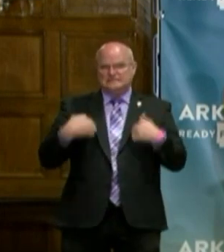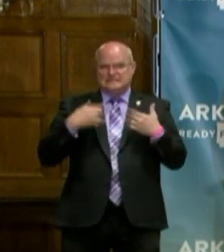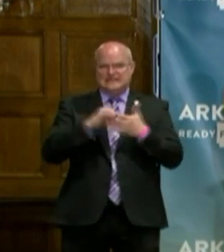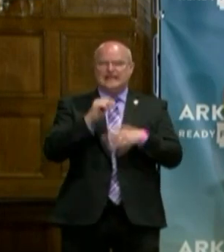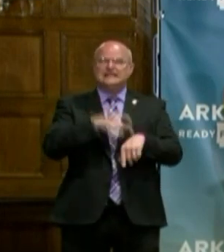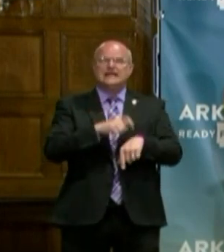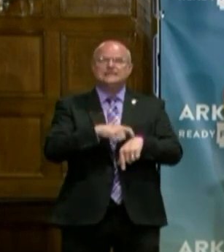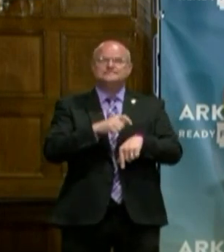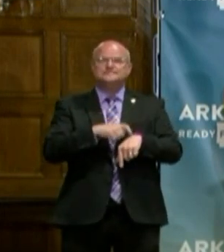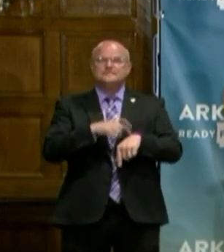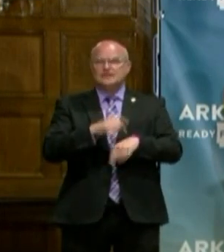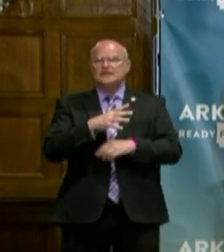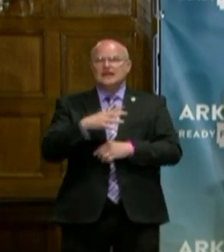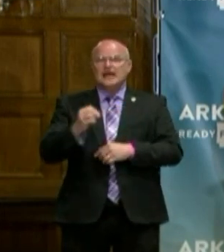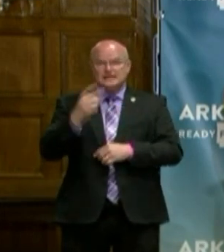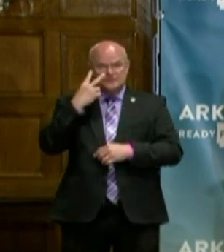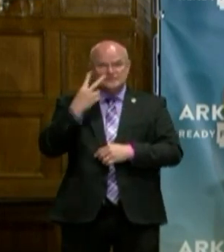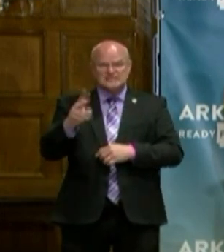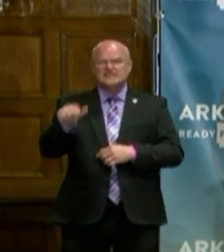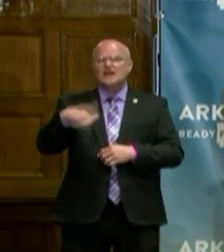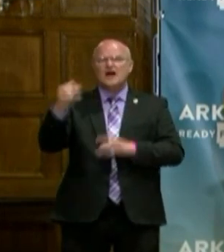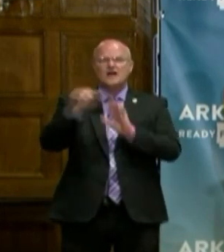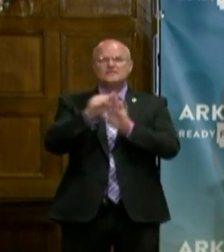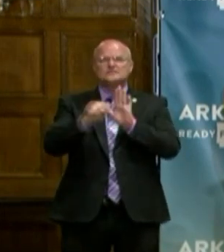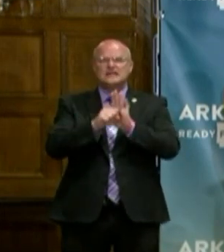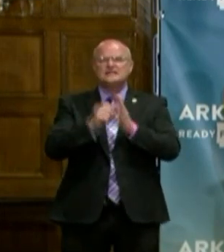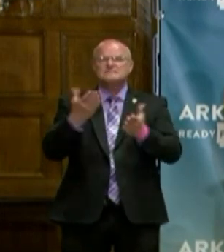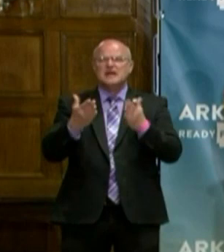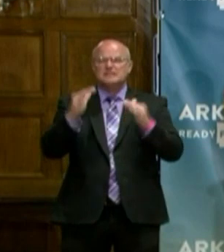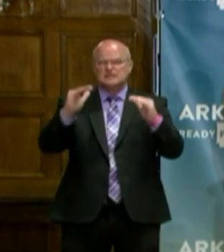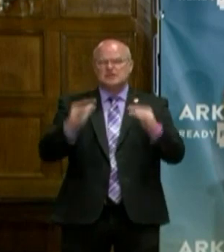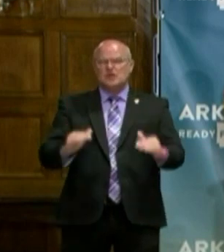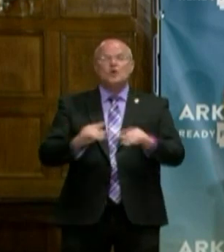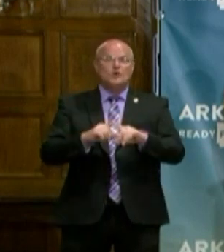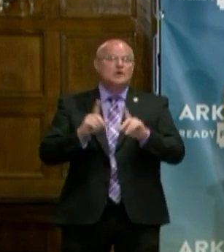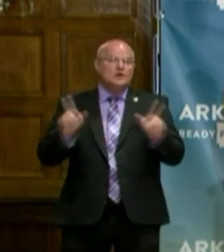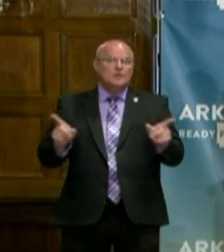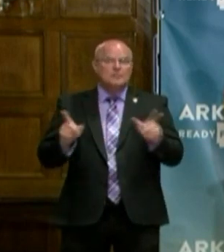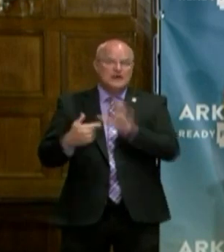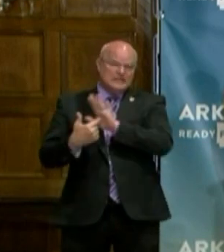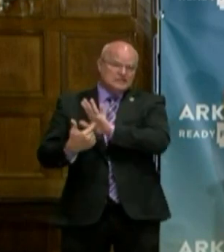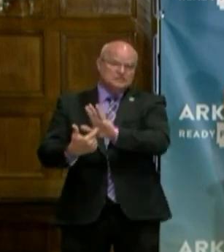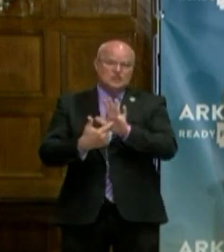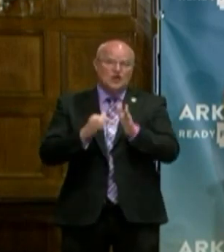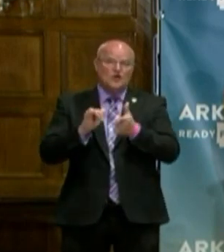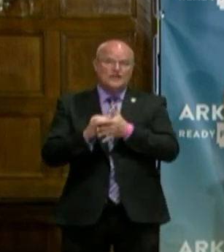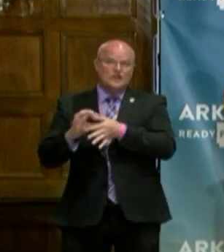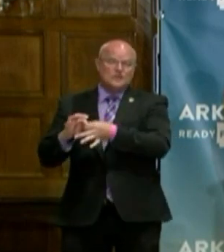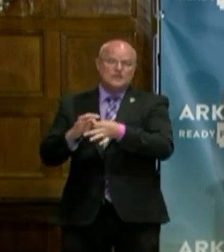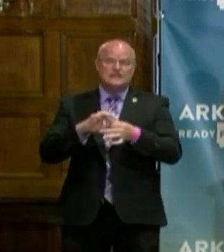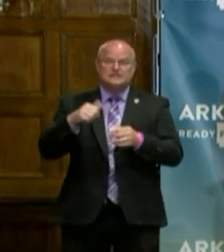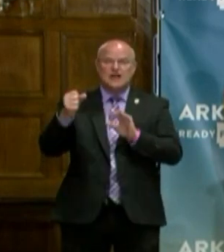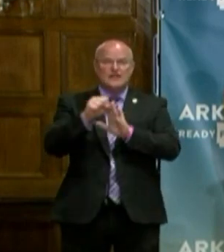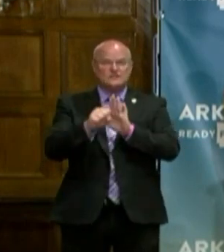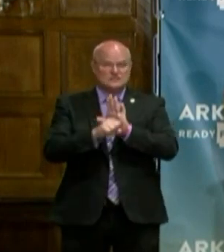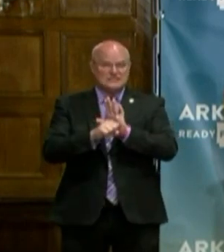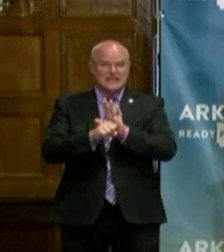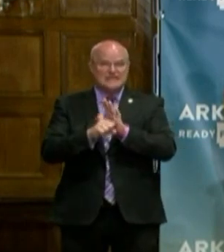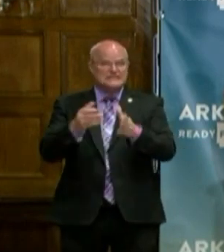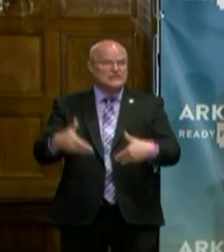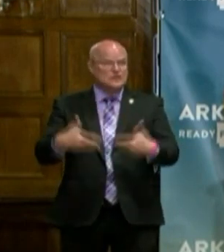time, and you can see the other states that might be a little bit lower, but that shows that in relation to the other states and